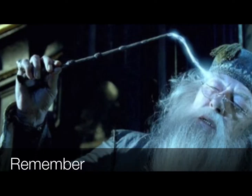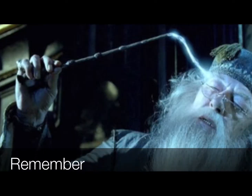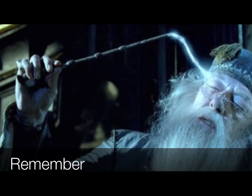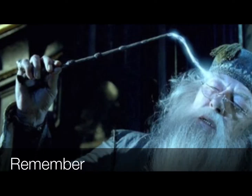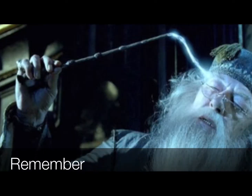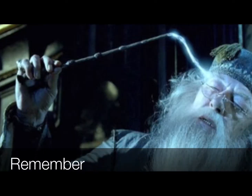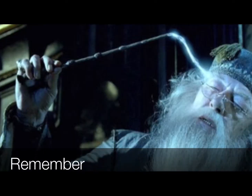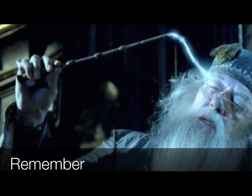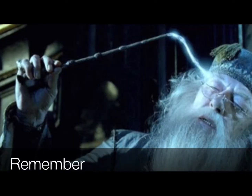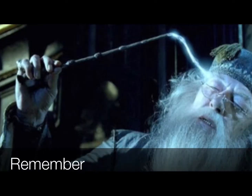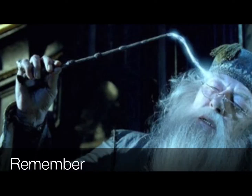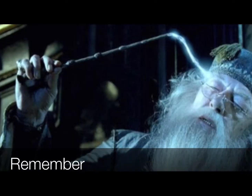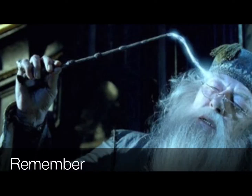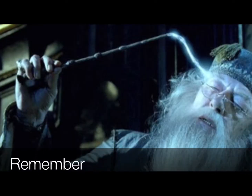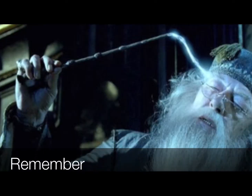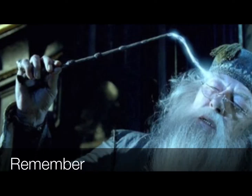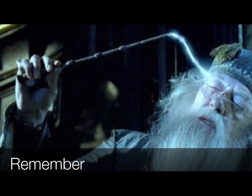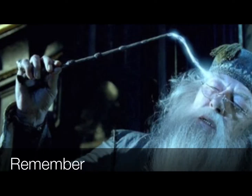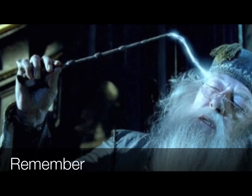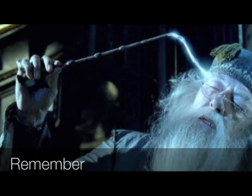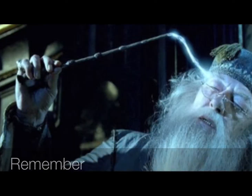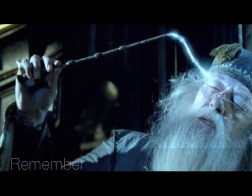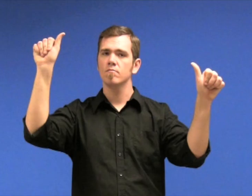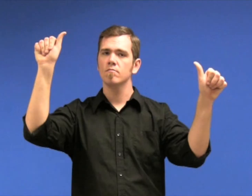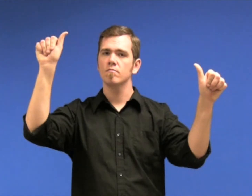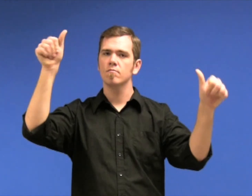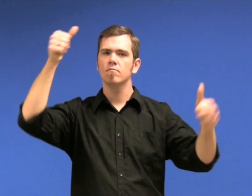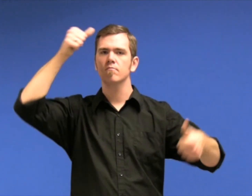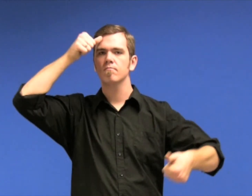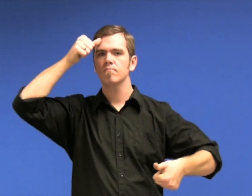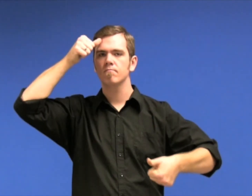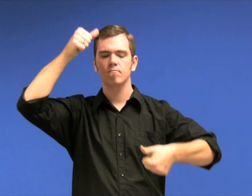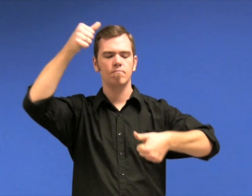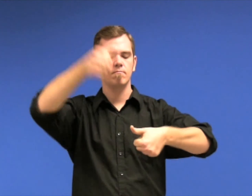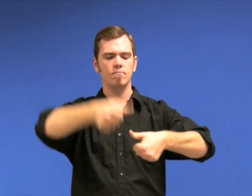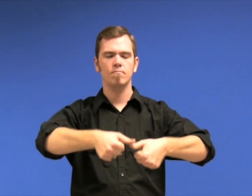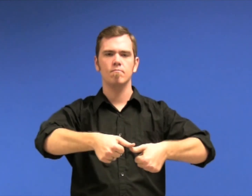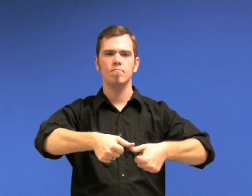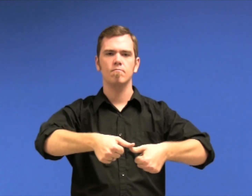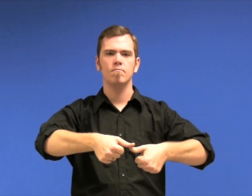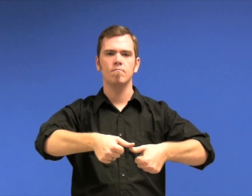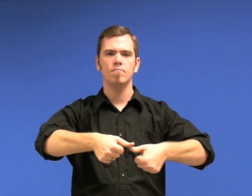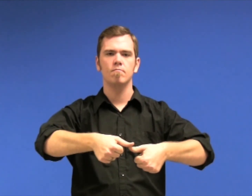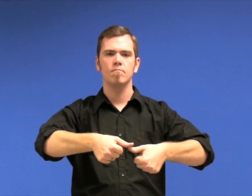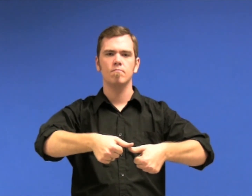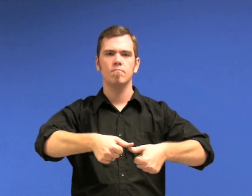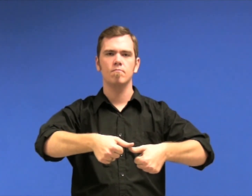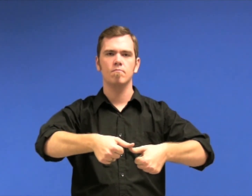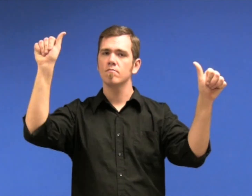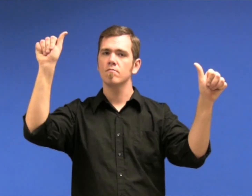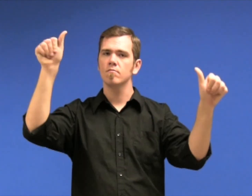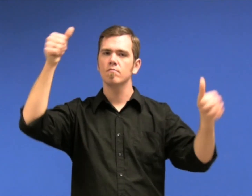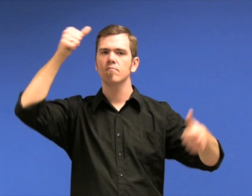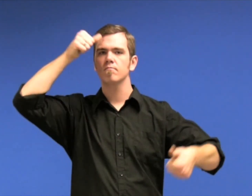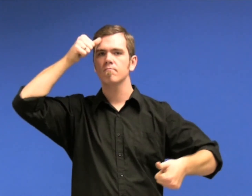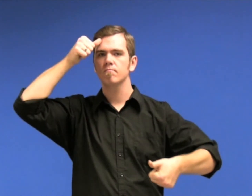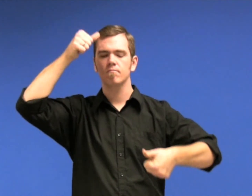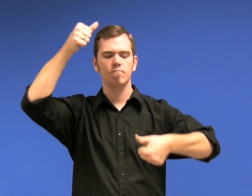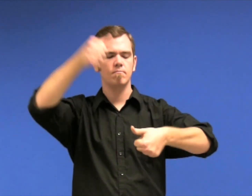All right, now the sign for remember. Remember or memory is remember. Kind of like you're taking the memory out of your head